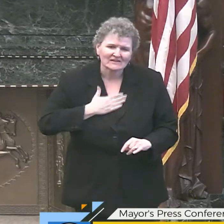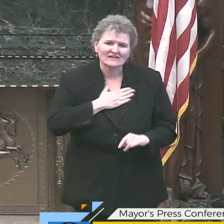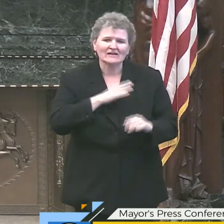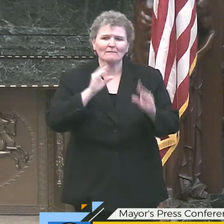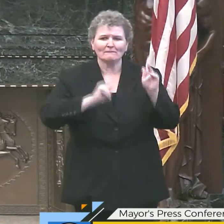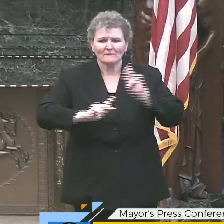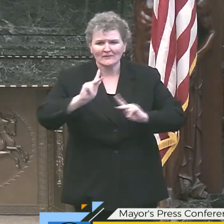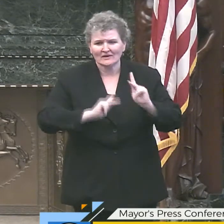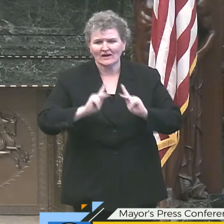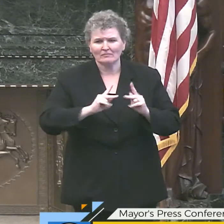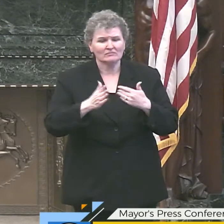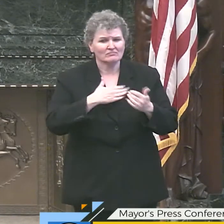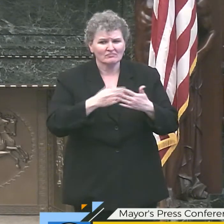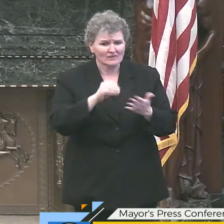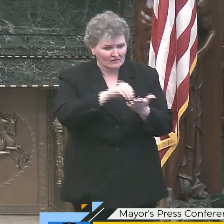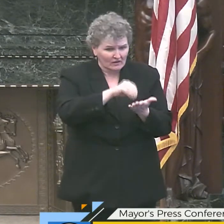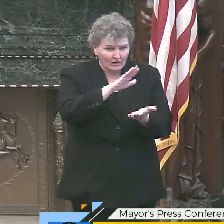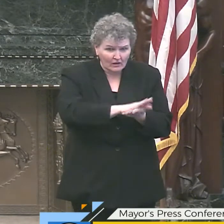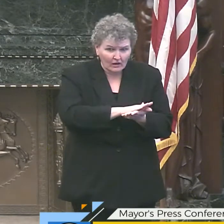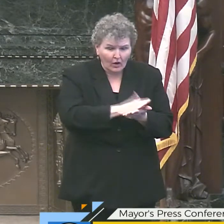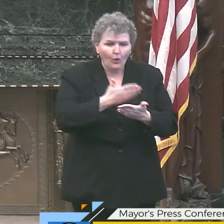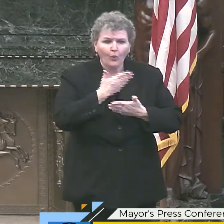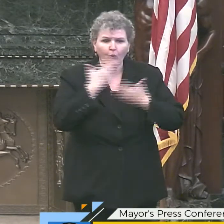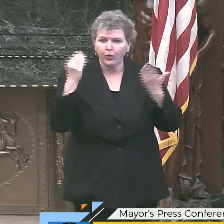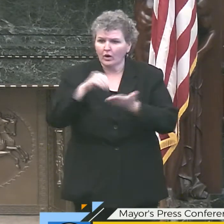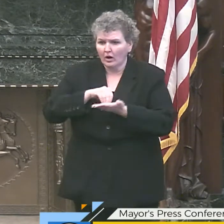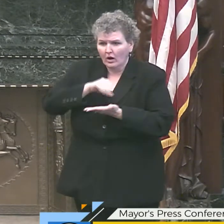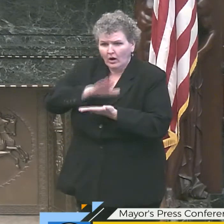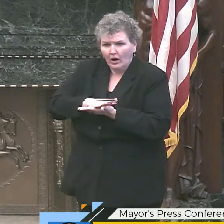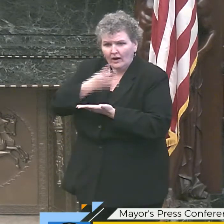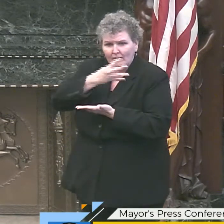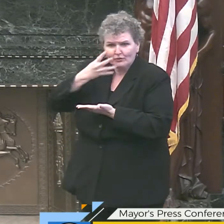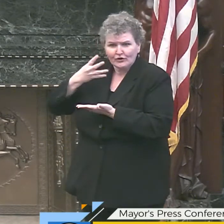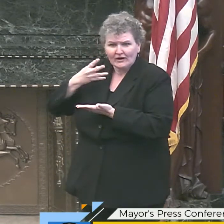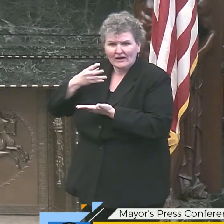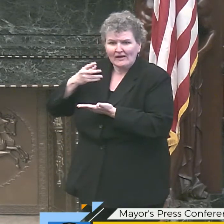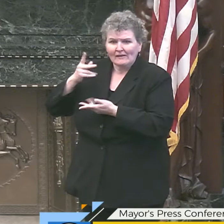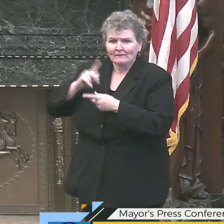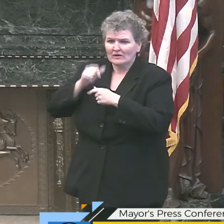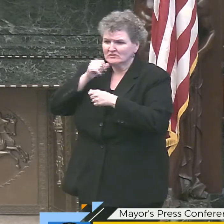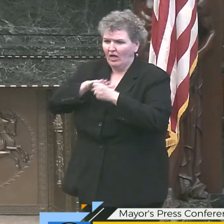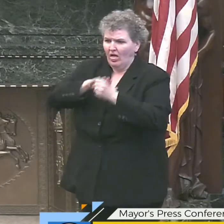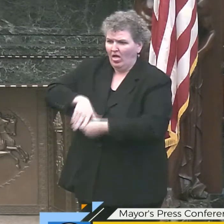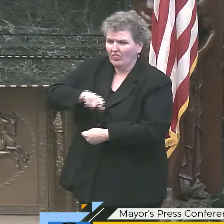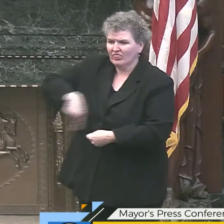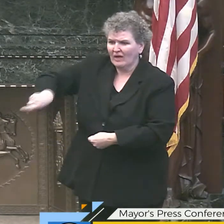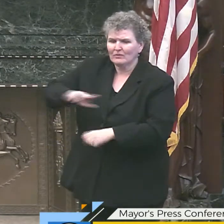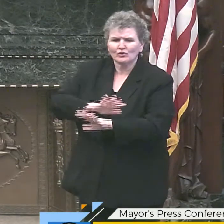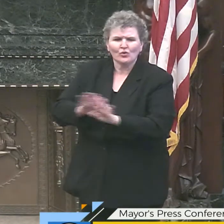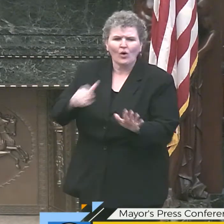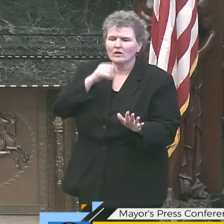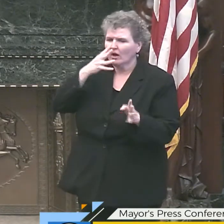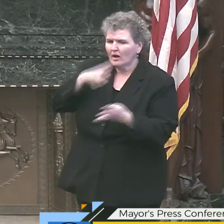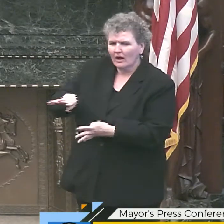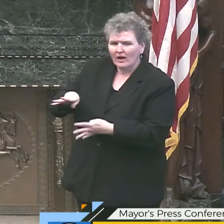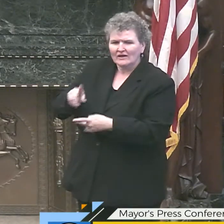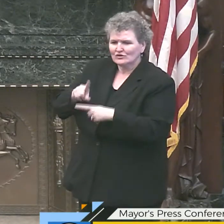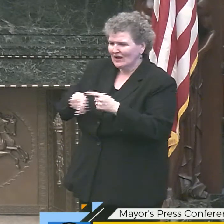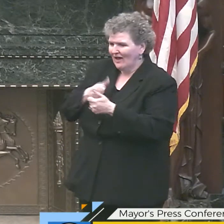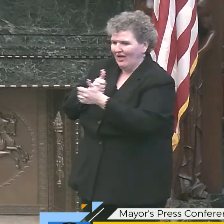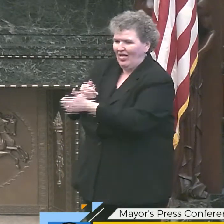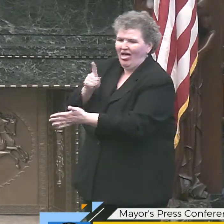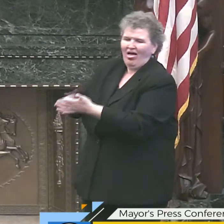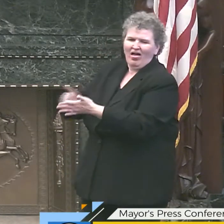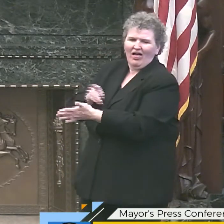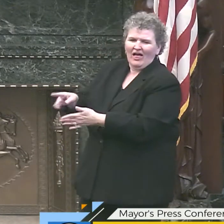who are undocumented, can be discriminated against when decisions are made about their care during this pandemic. Now I'd like to ask Dr. Farley to